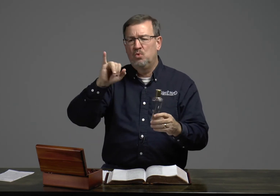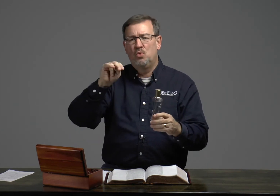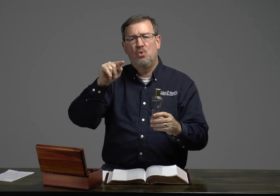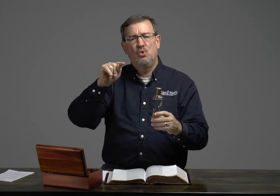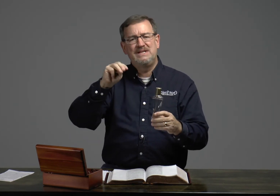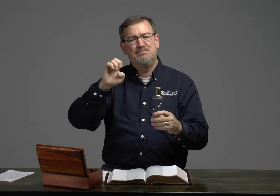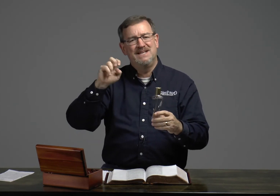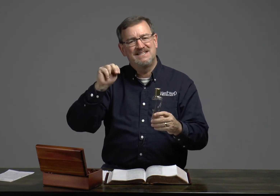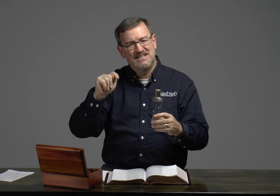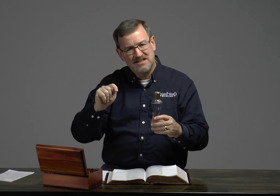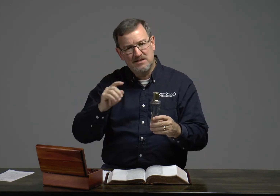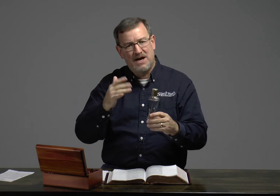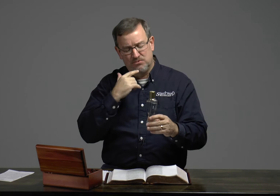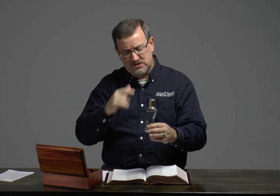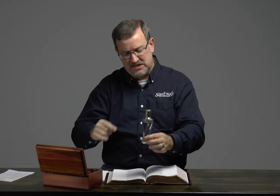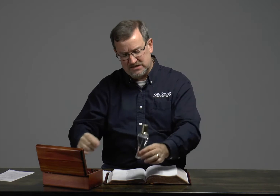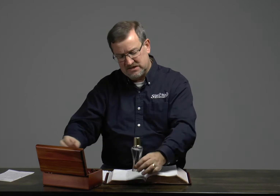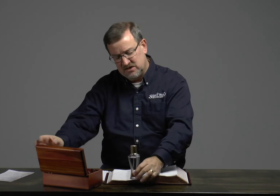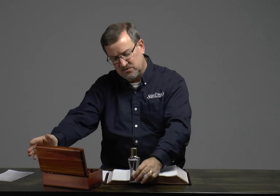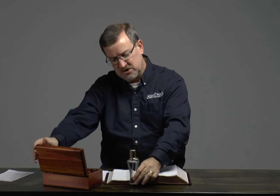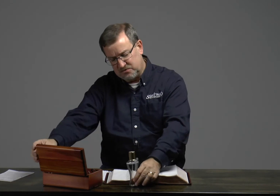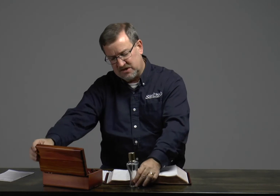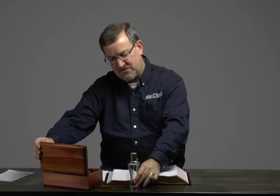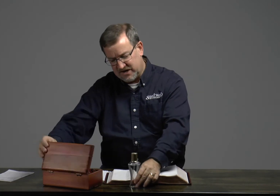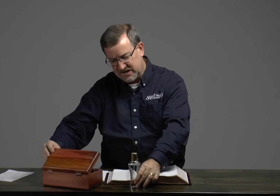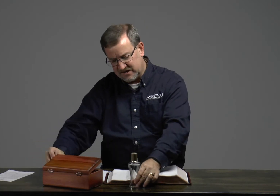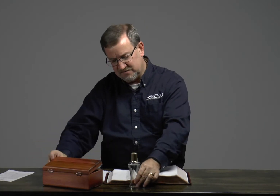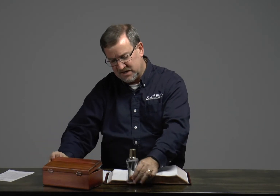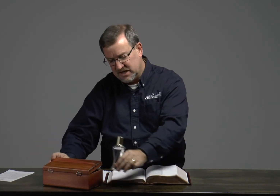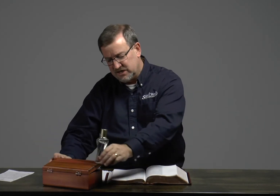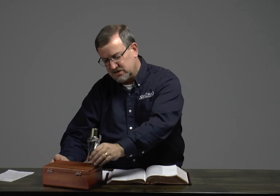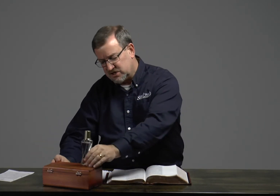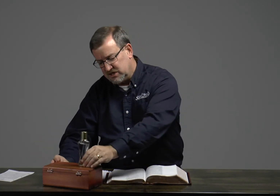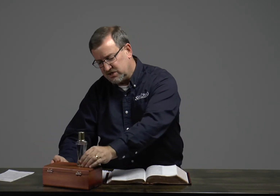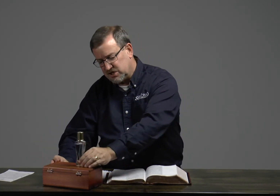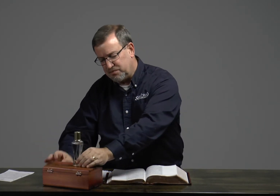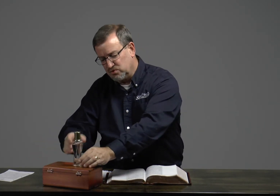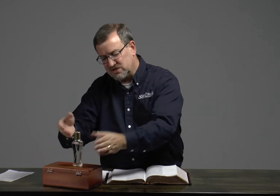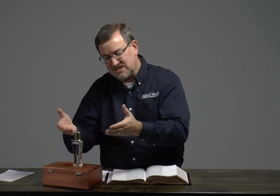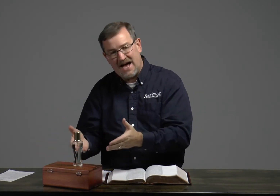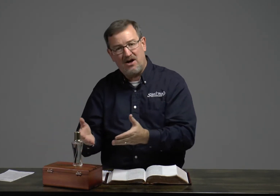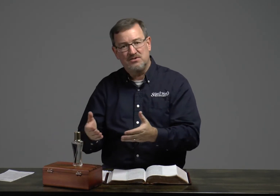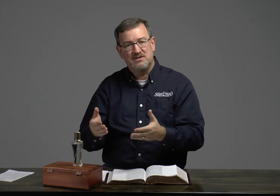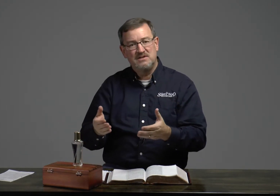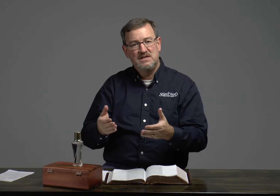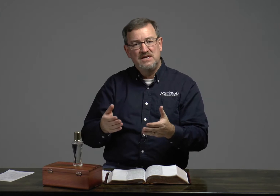ointment, the Bible says. We're going to put that right here. she pulls this out.